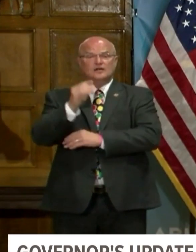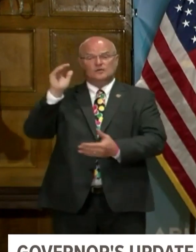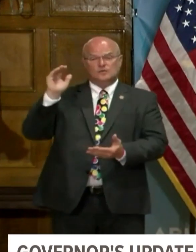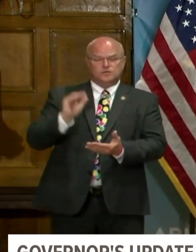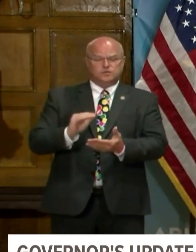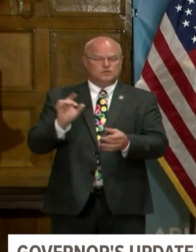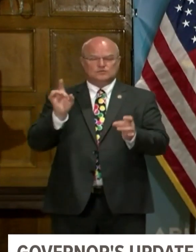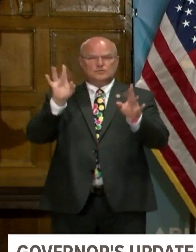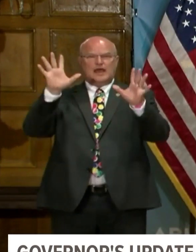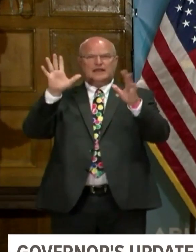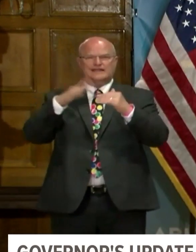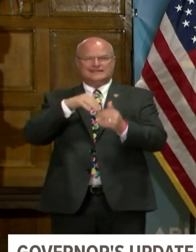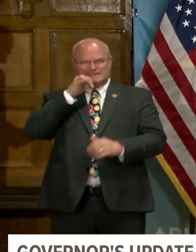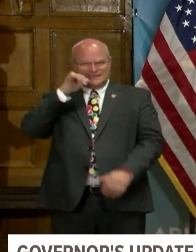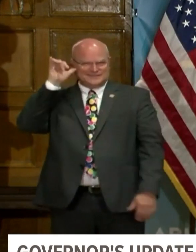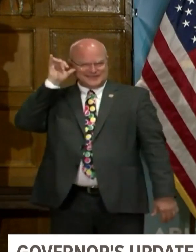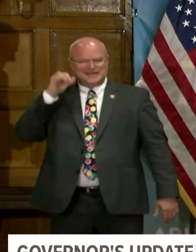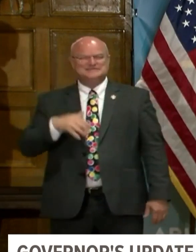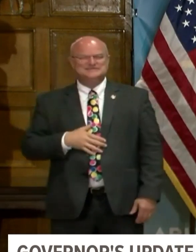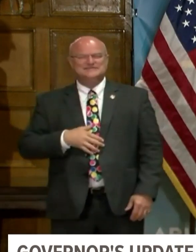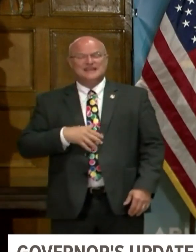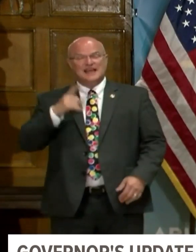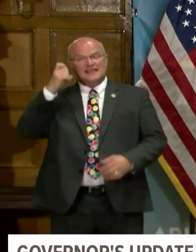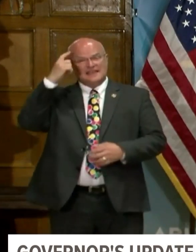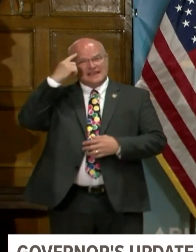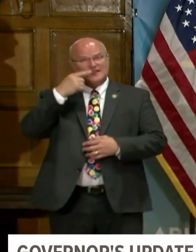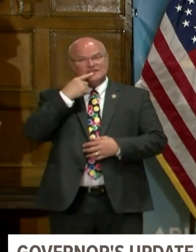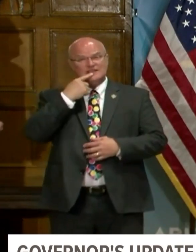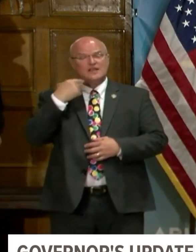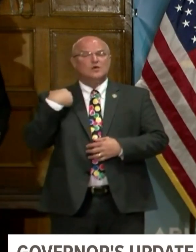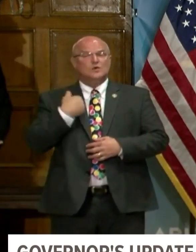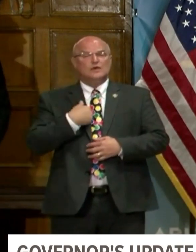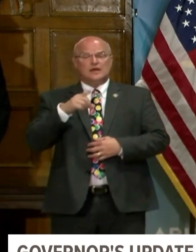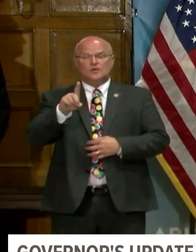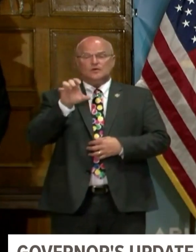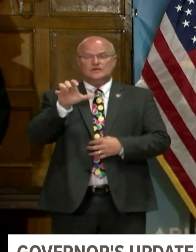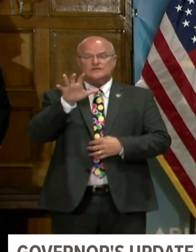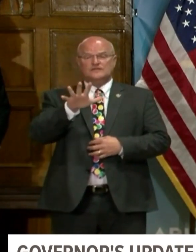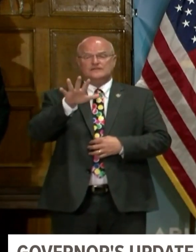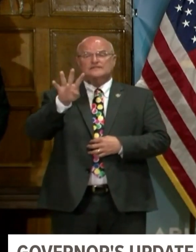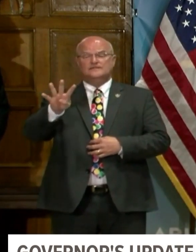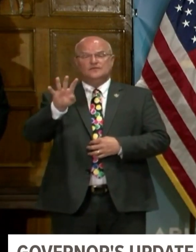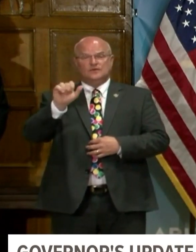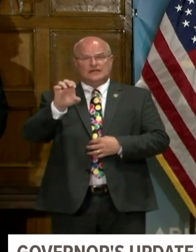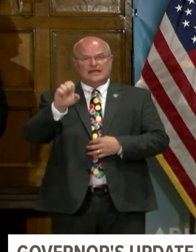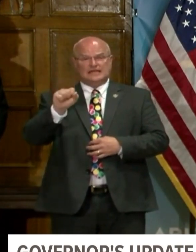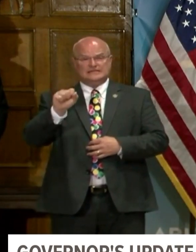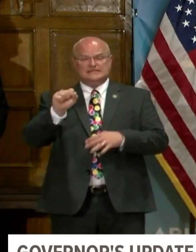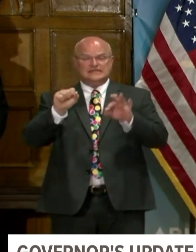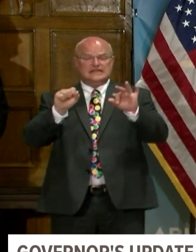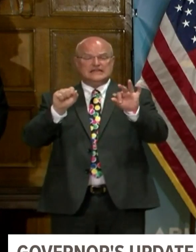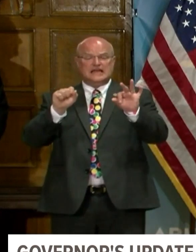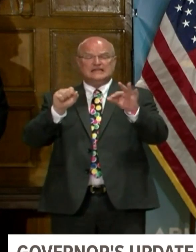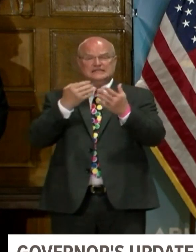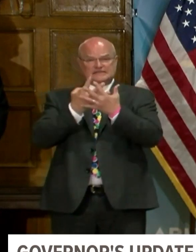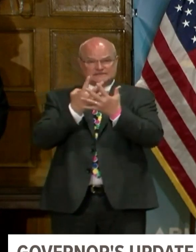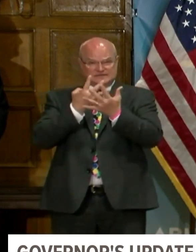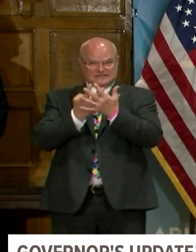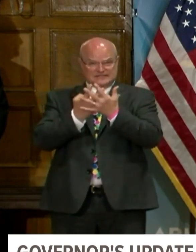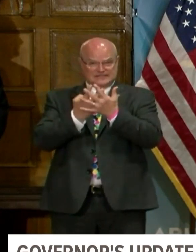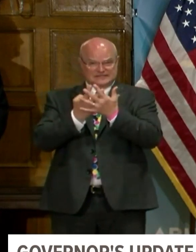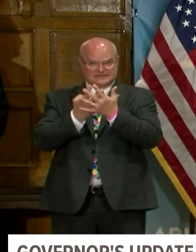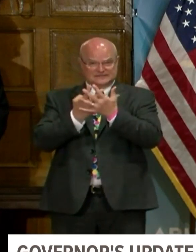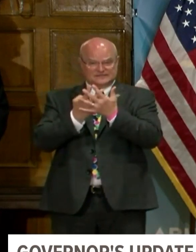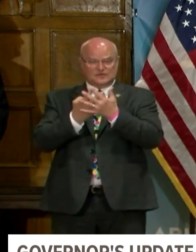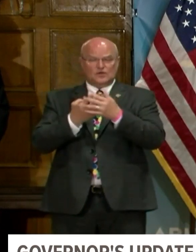much less dramatic than yesterday. As the Governor has mentioned, we had 154 cases. 19 of them were from correctional